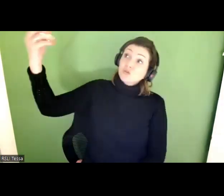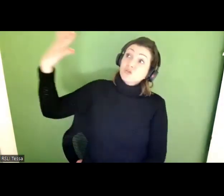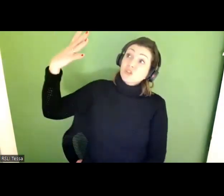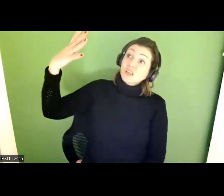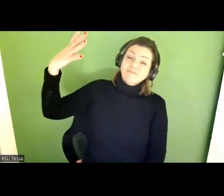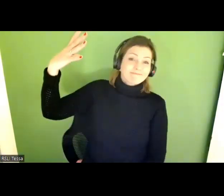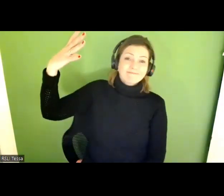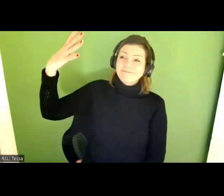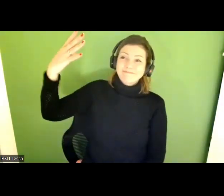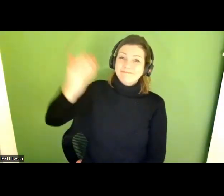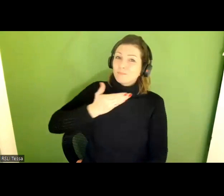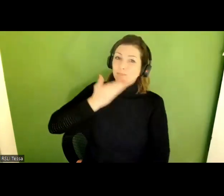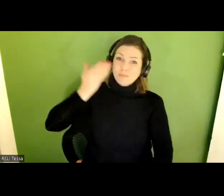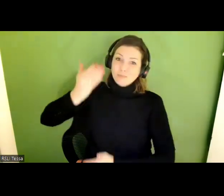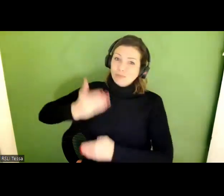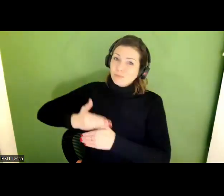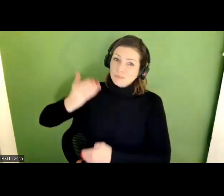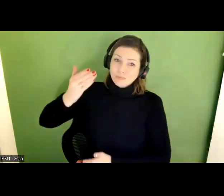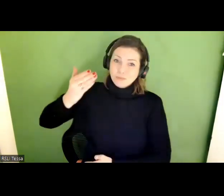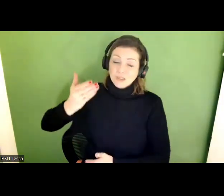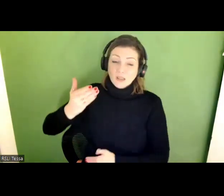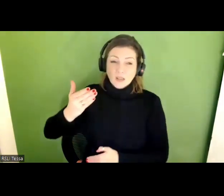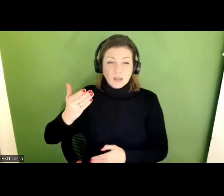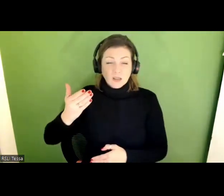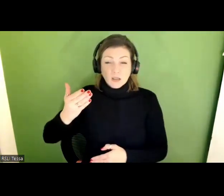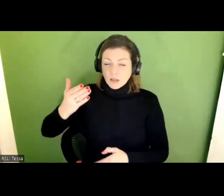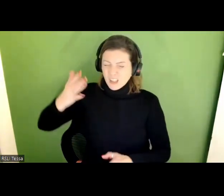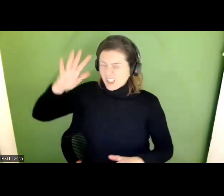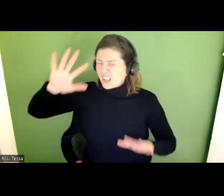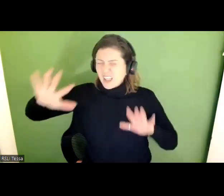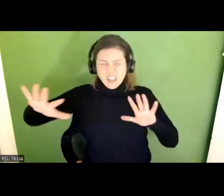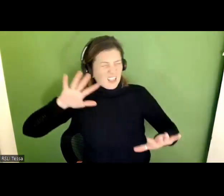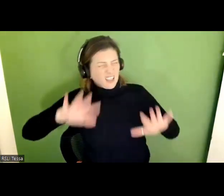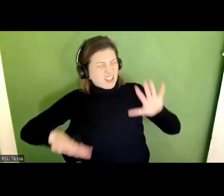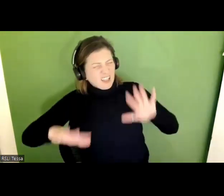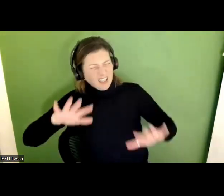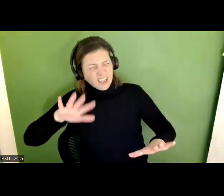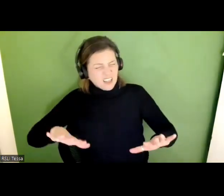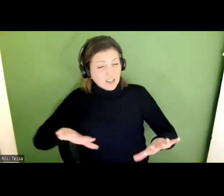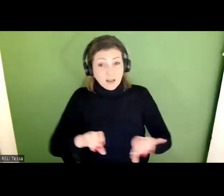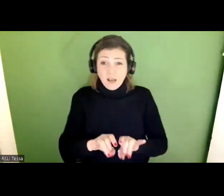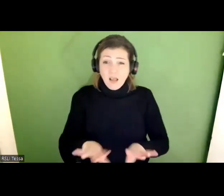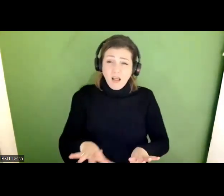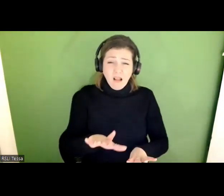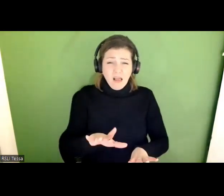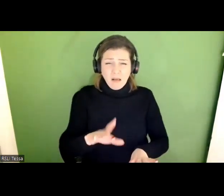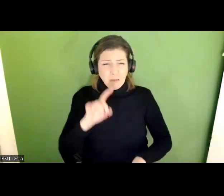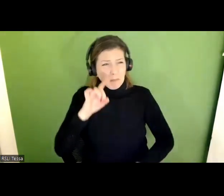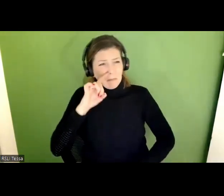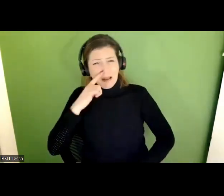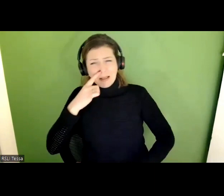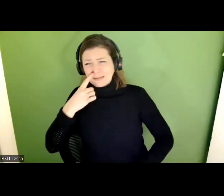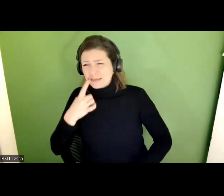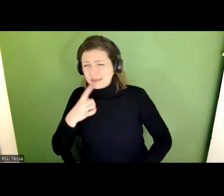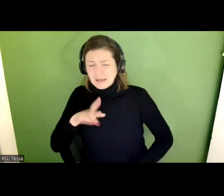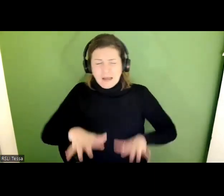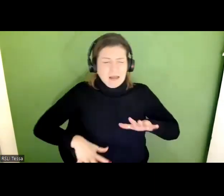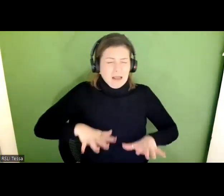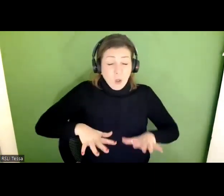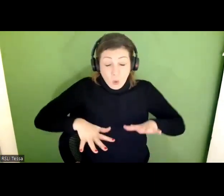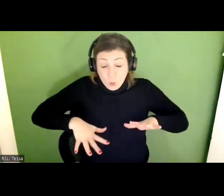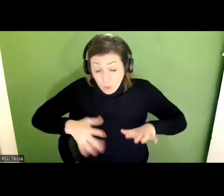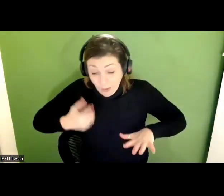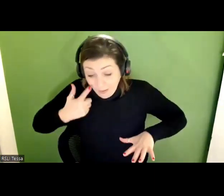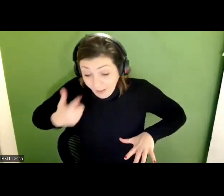windows in the shed, so we fumble around like skinny blind mice most of the time, trying not to trip over the tangle